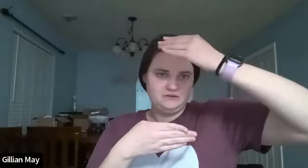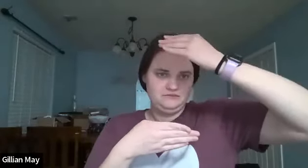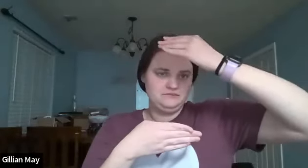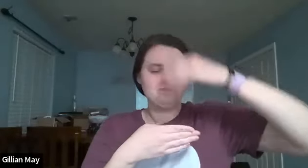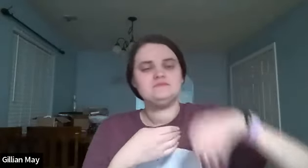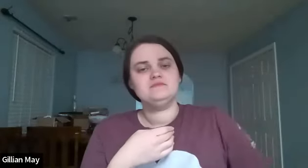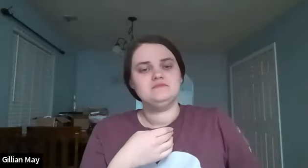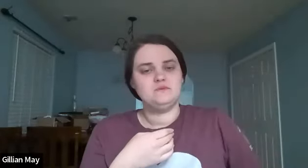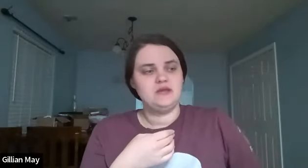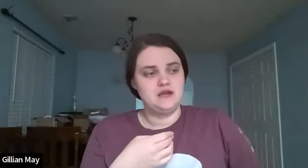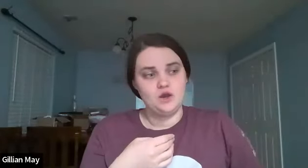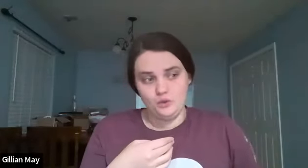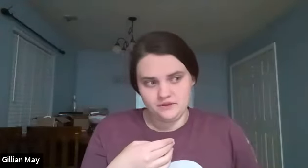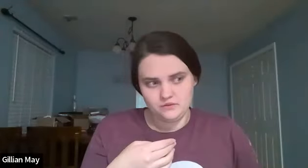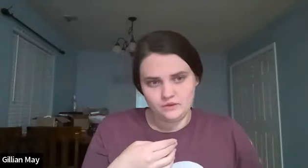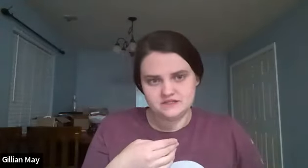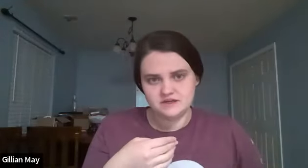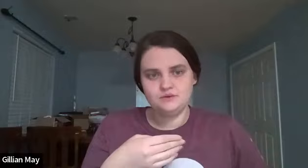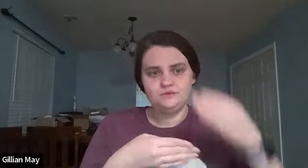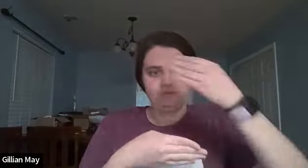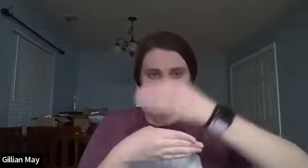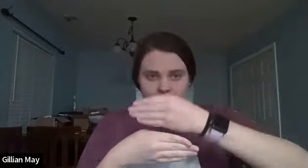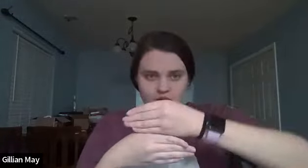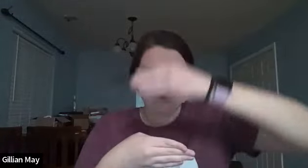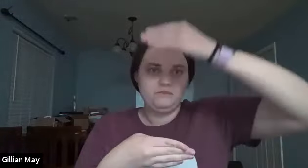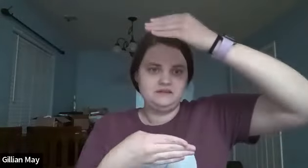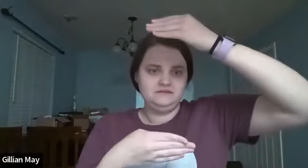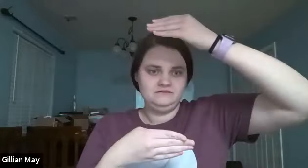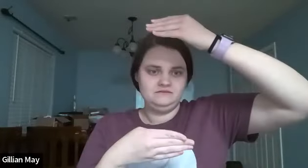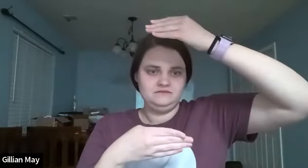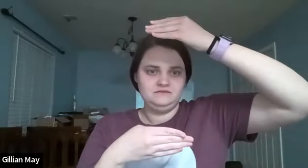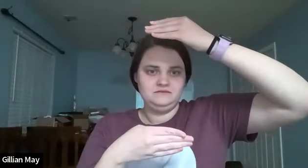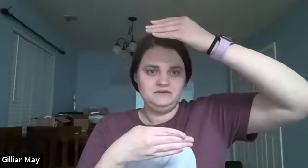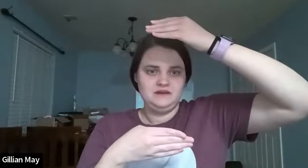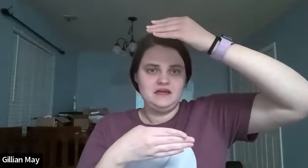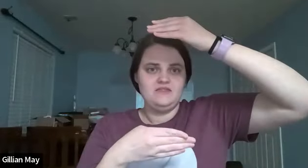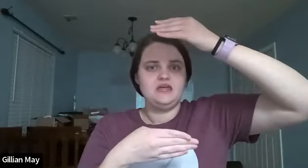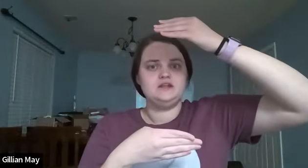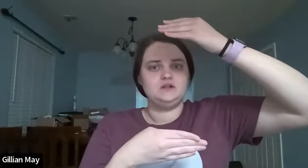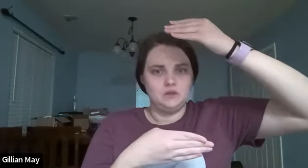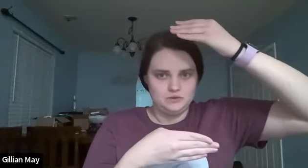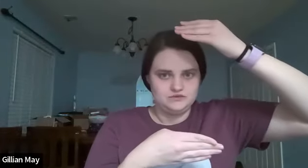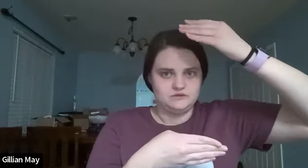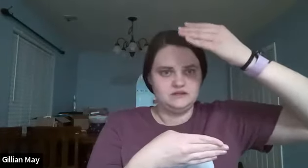Window. Then we had open window. Open. And then close the